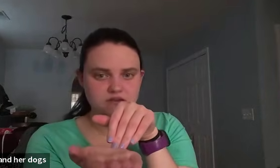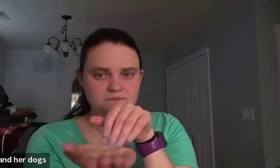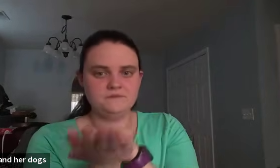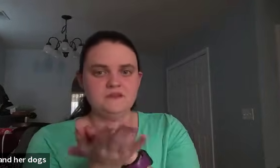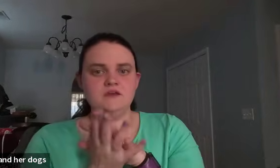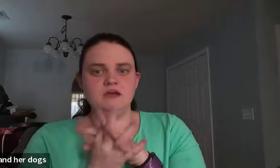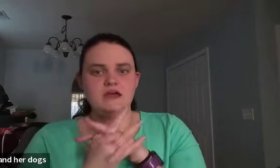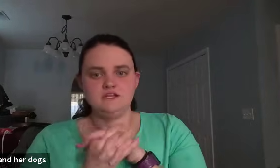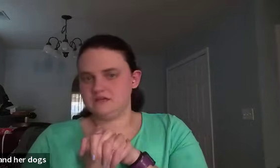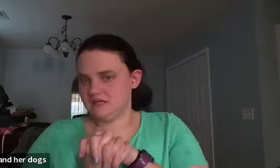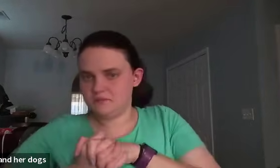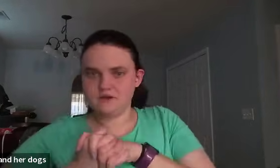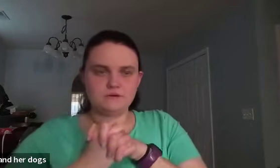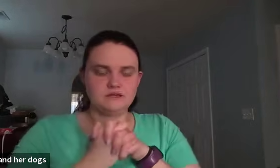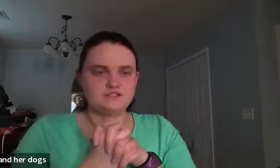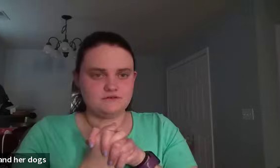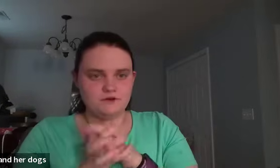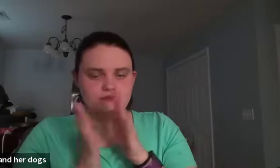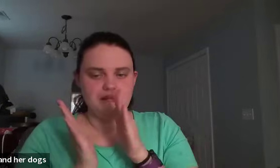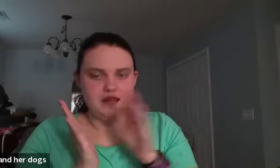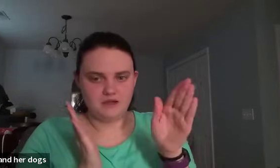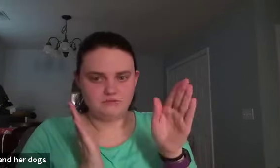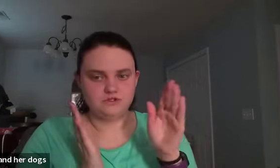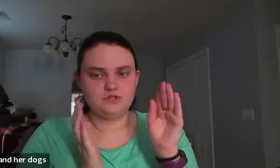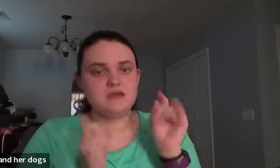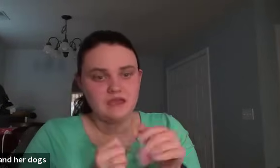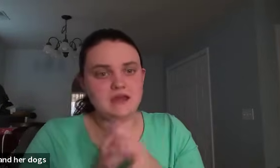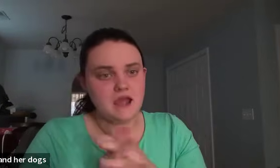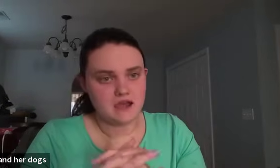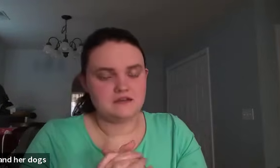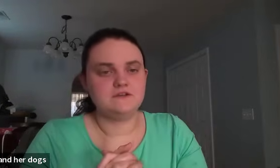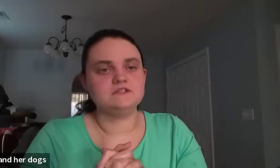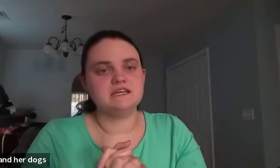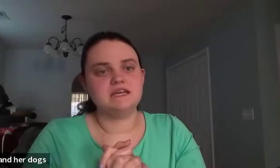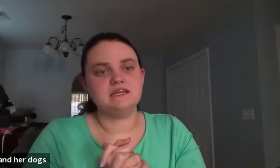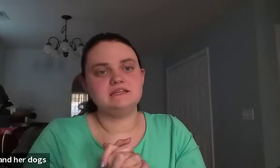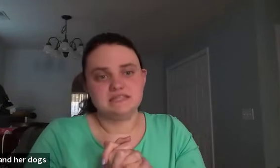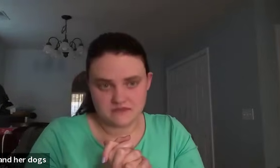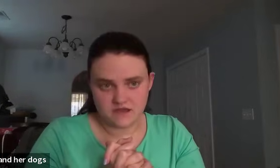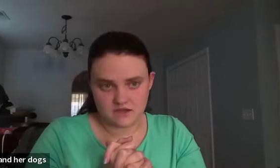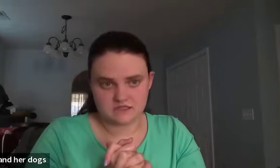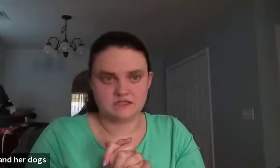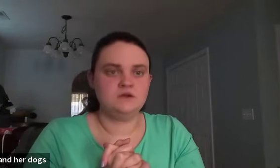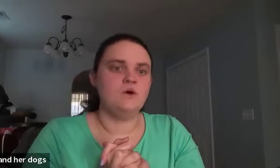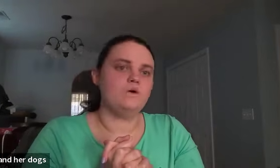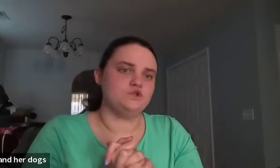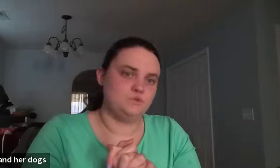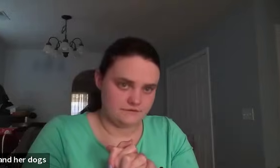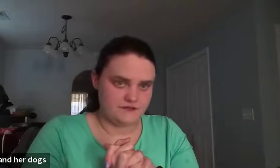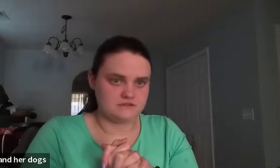Okay. And you can keep on going and so forth. Now, you can add, if you're saying 10,000 or